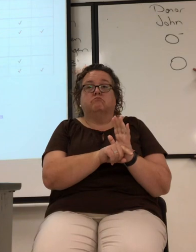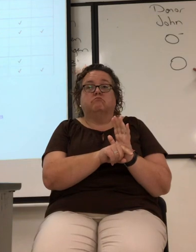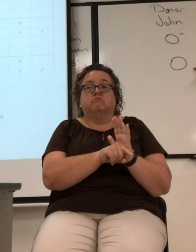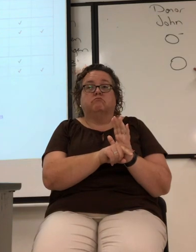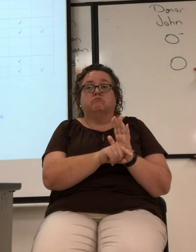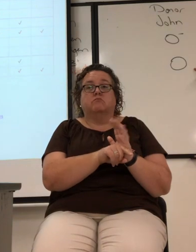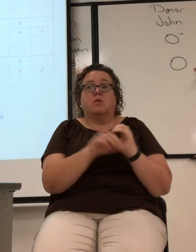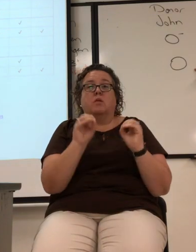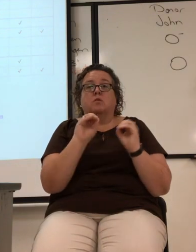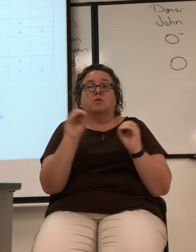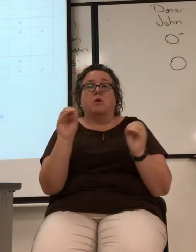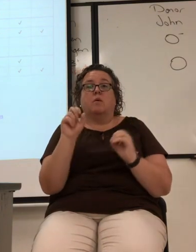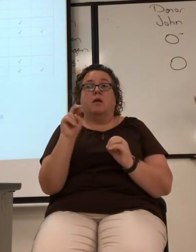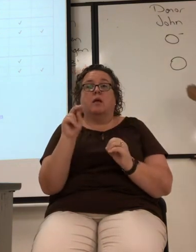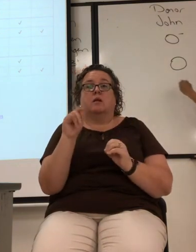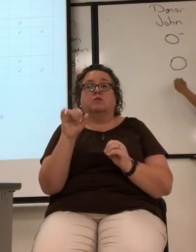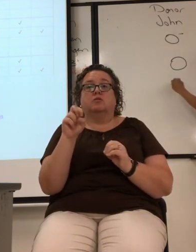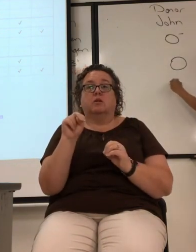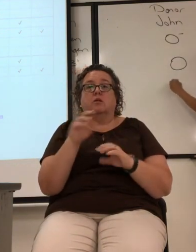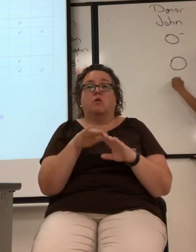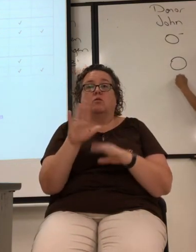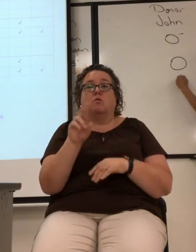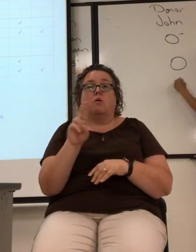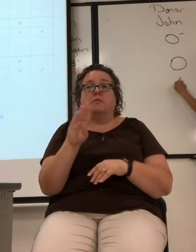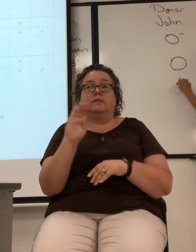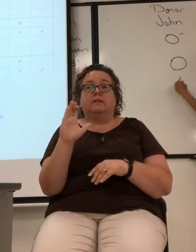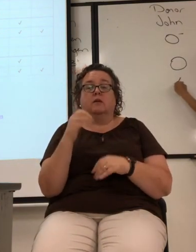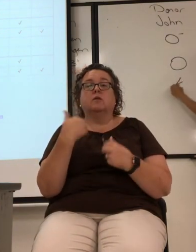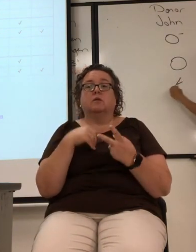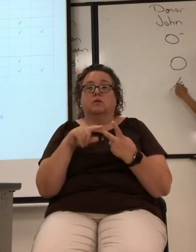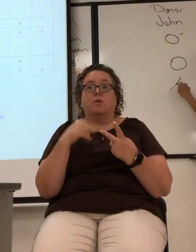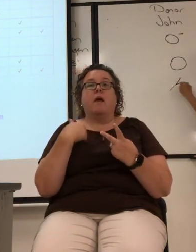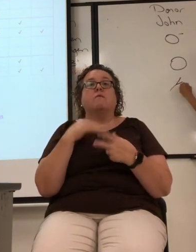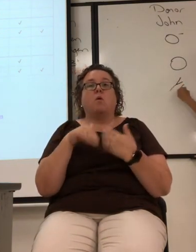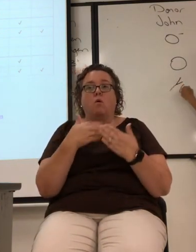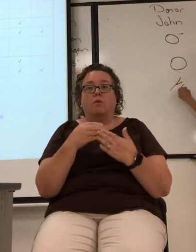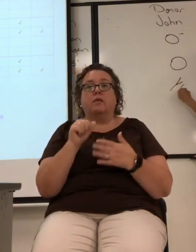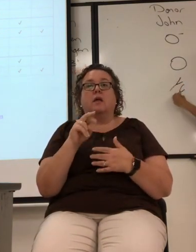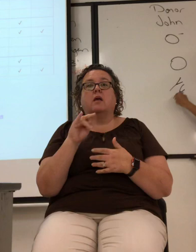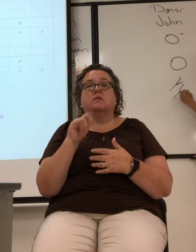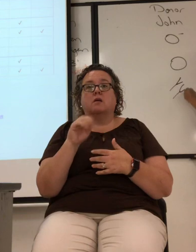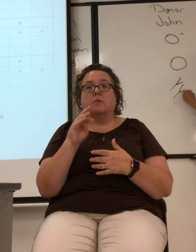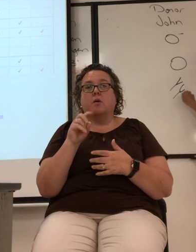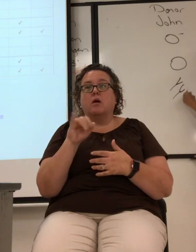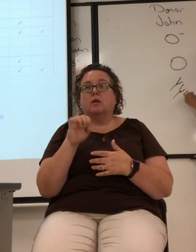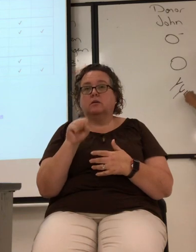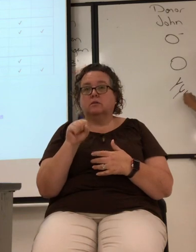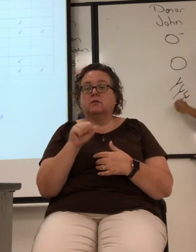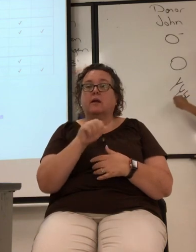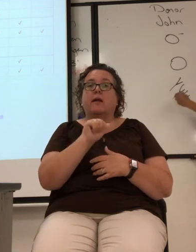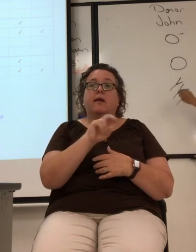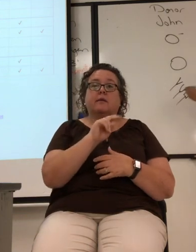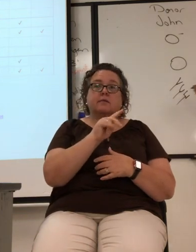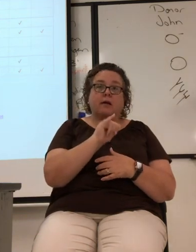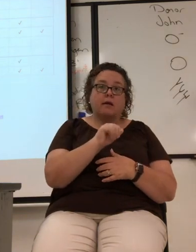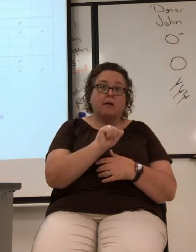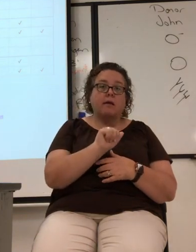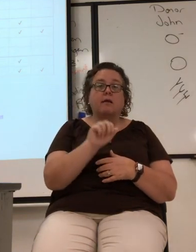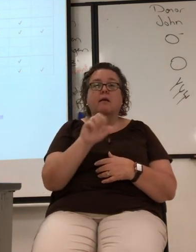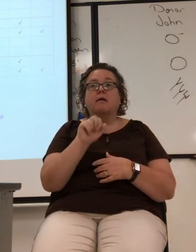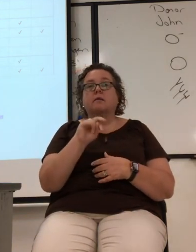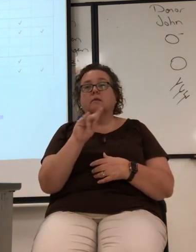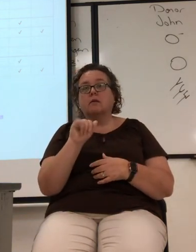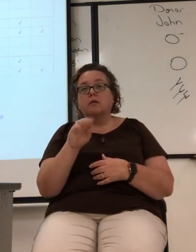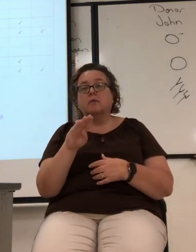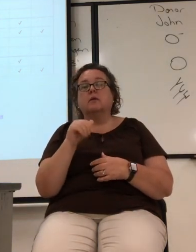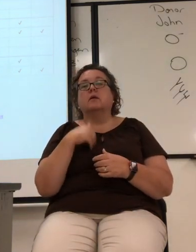there's no antigens on your RBCs. You have all the antibodies, anti-A, anti-B, anti-RH. If